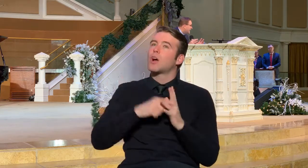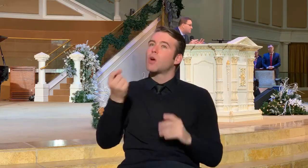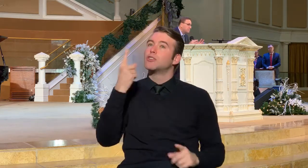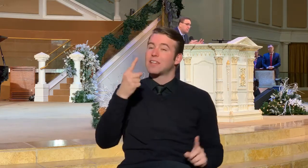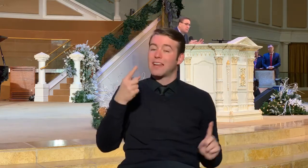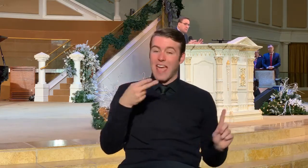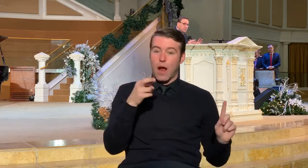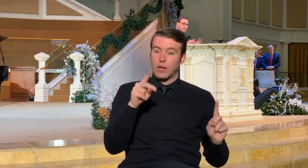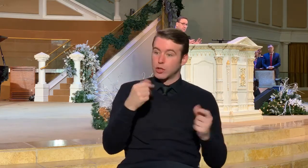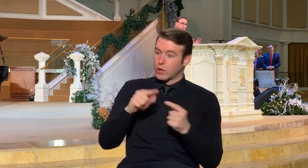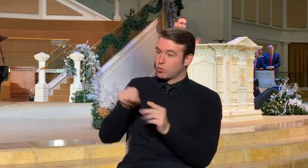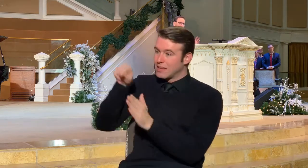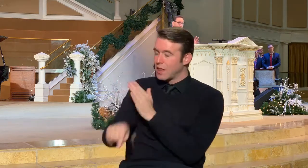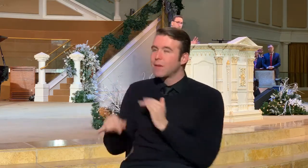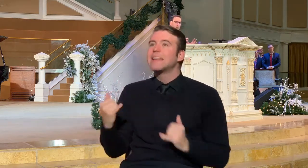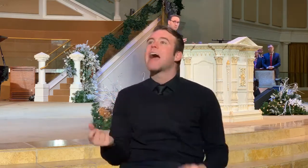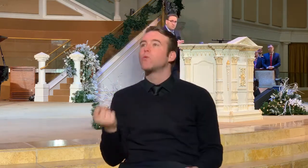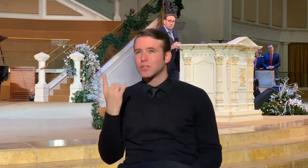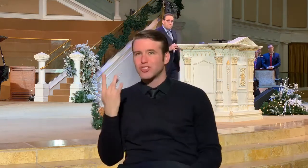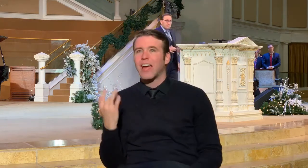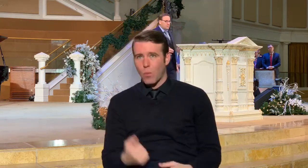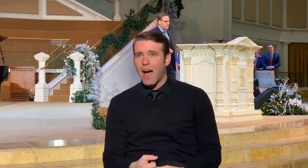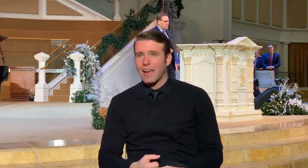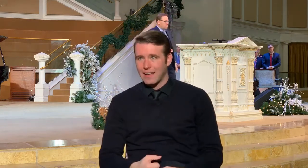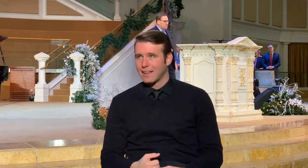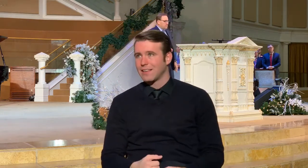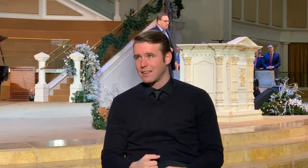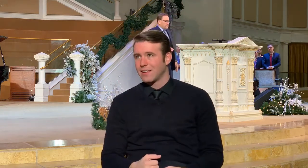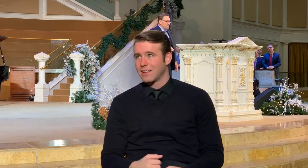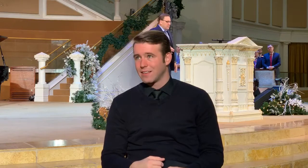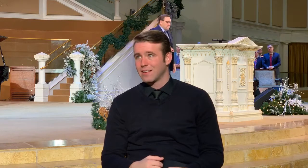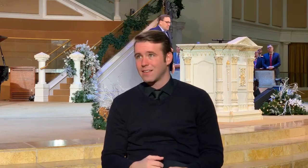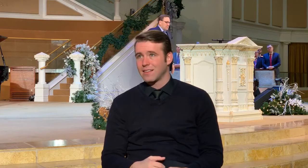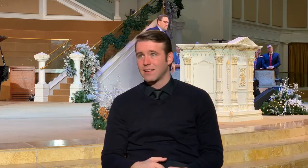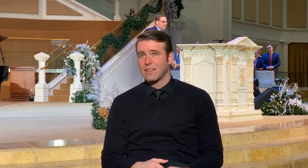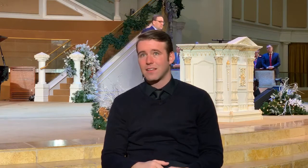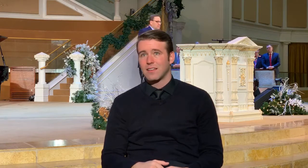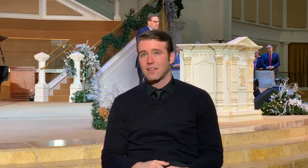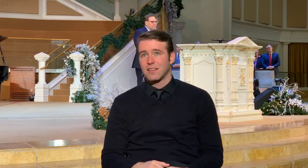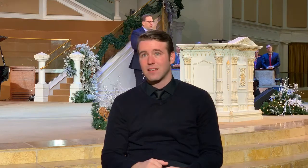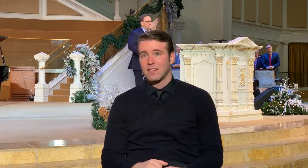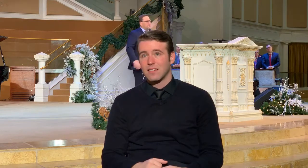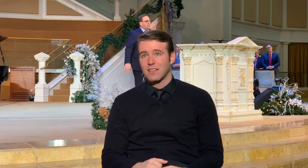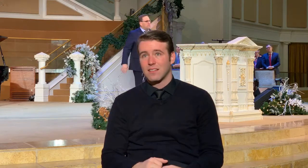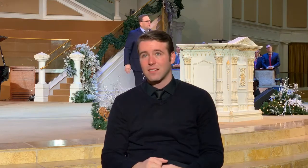to kill him. Mm. Right. All right. Right. Uh-huh.